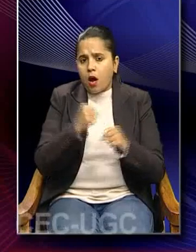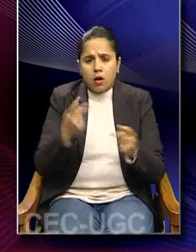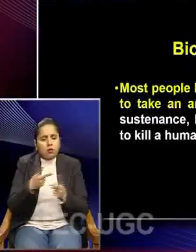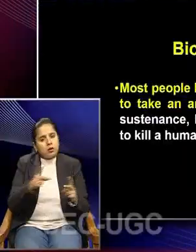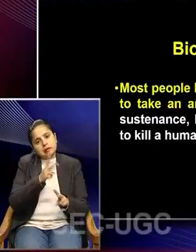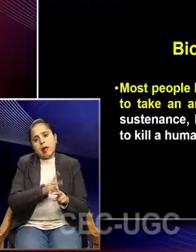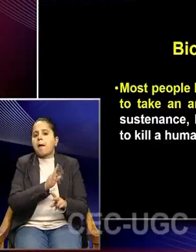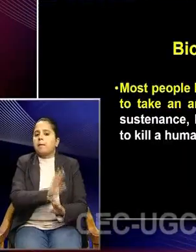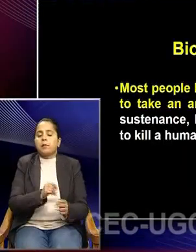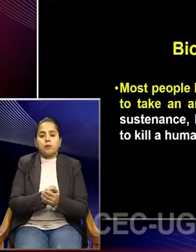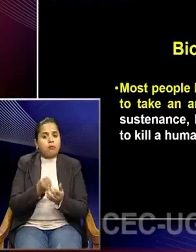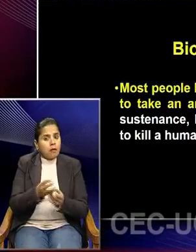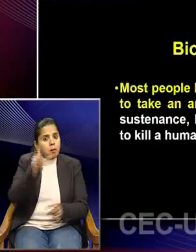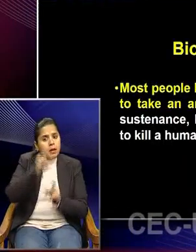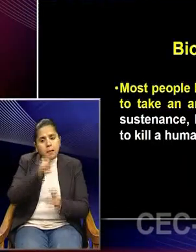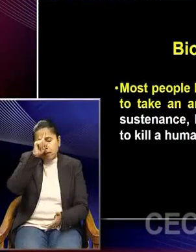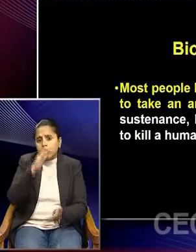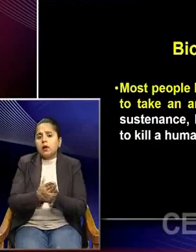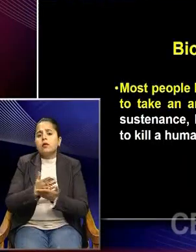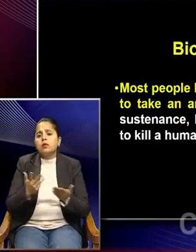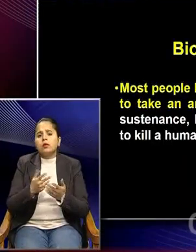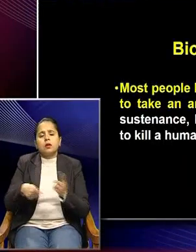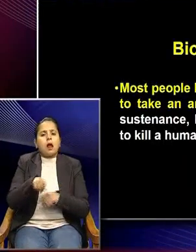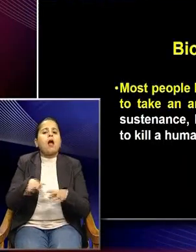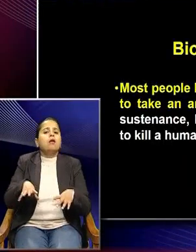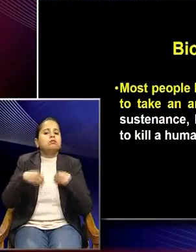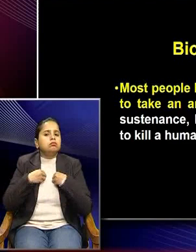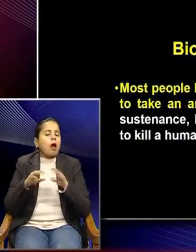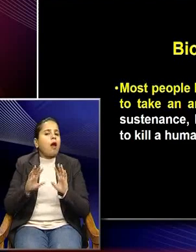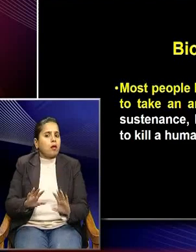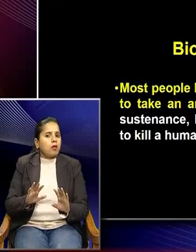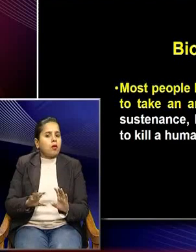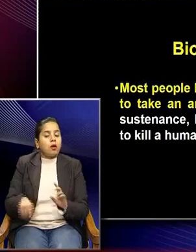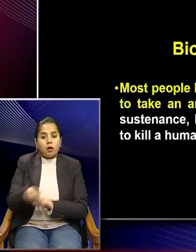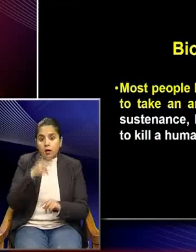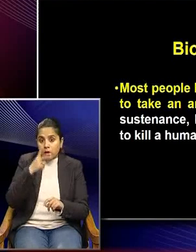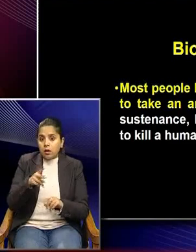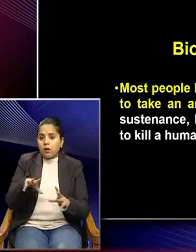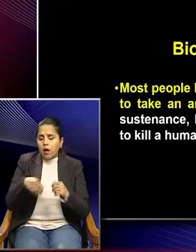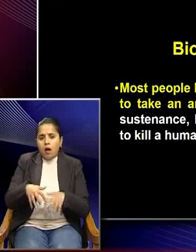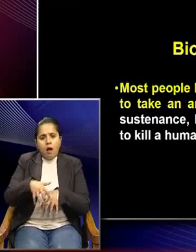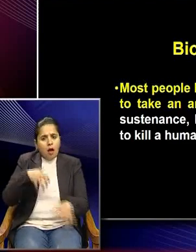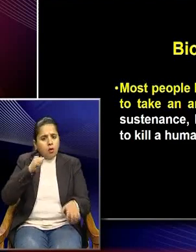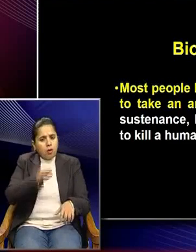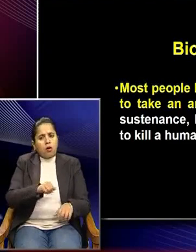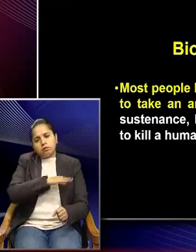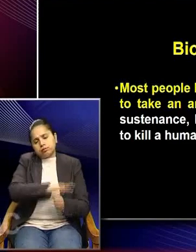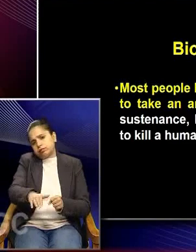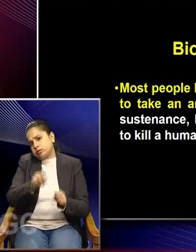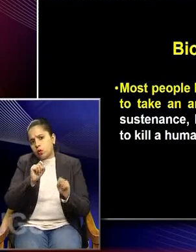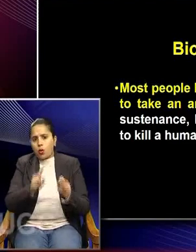Most of the people believe that it is acceptable to take an animal's life to